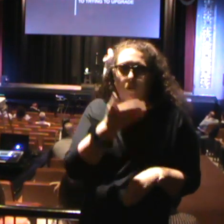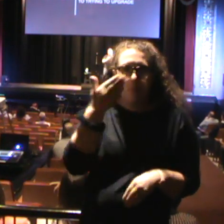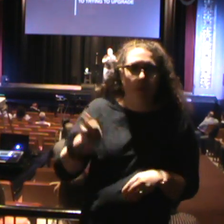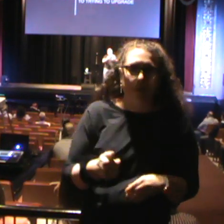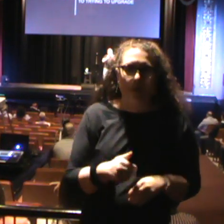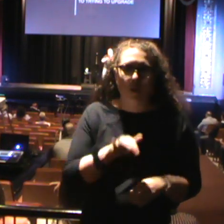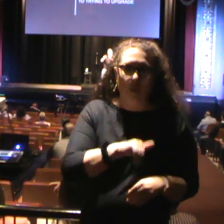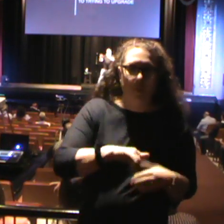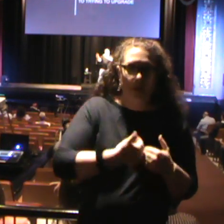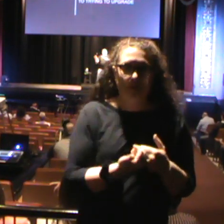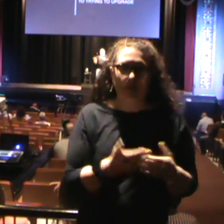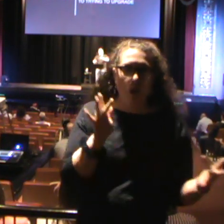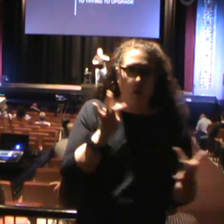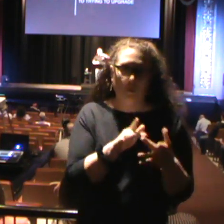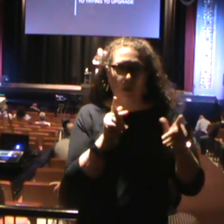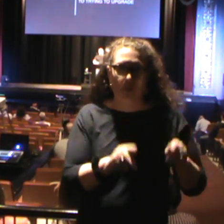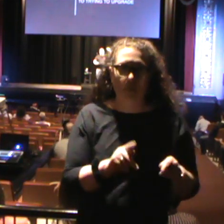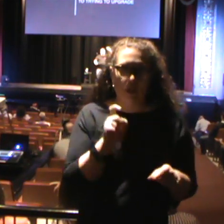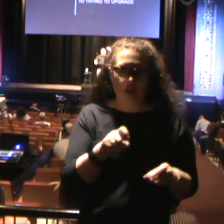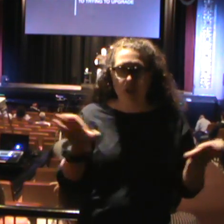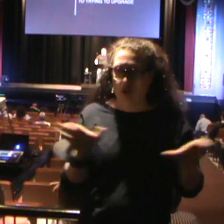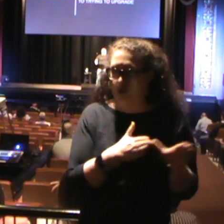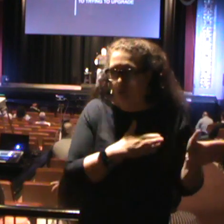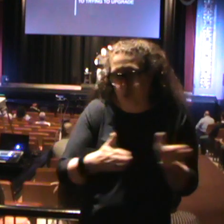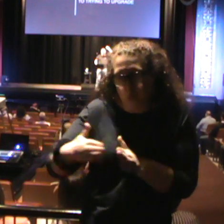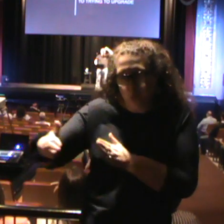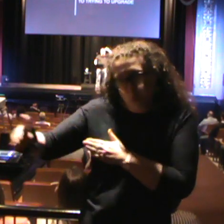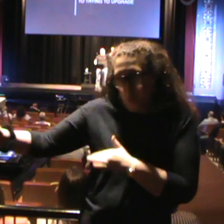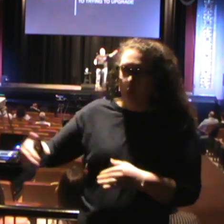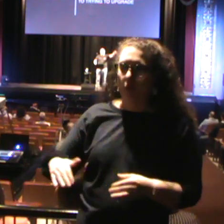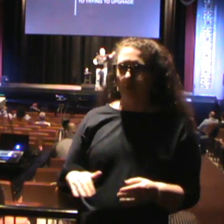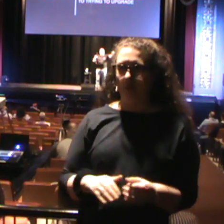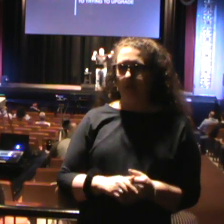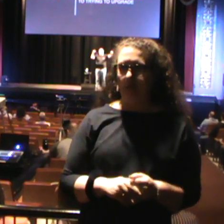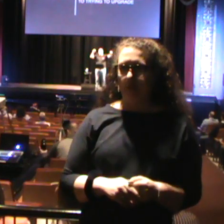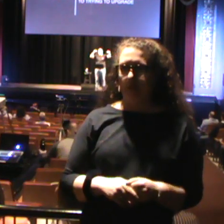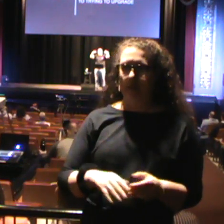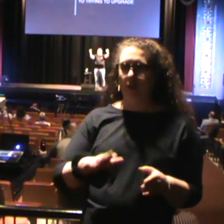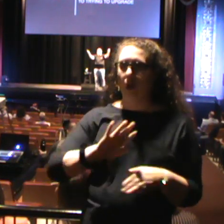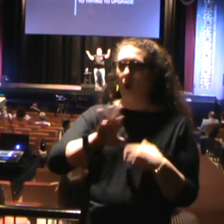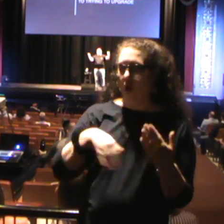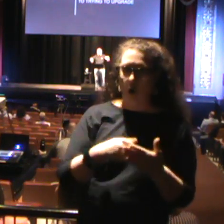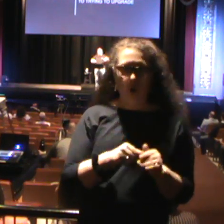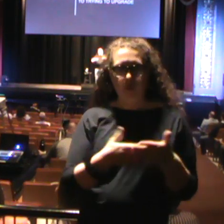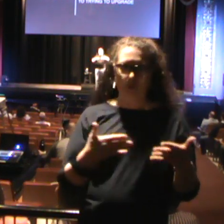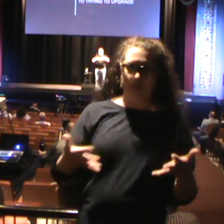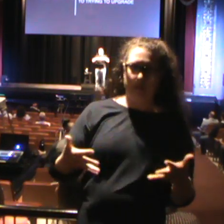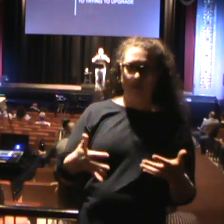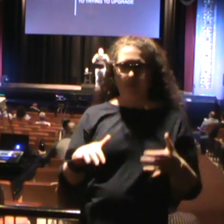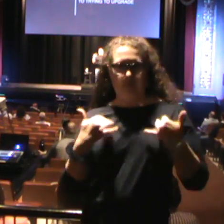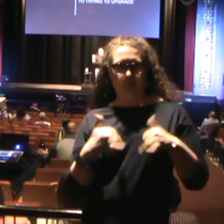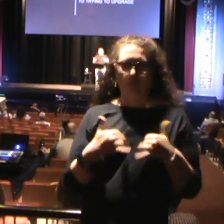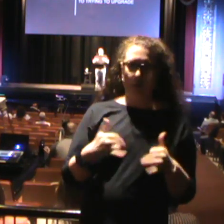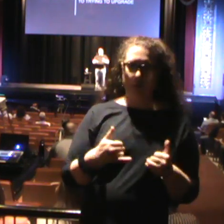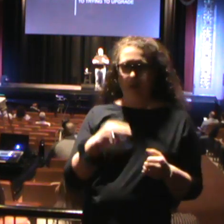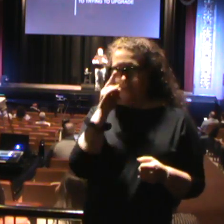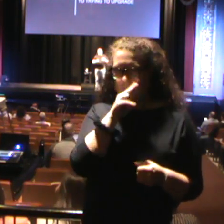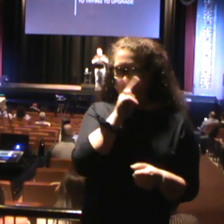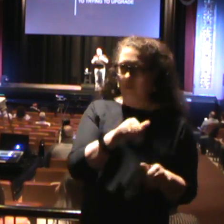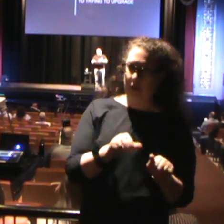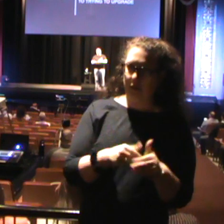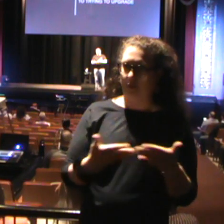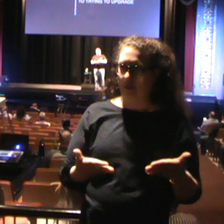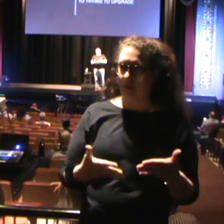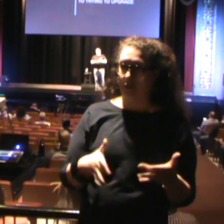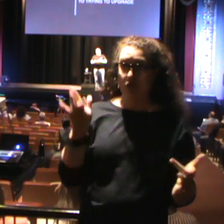people. This is how. You need to do this. You need to plan back to church Sunday. You've got to have Super Bowl Sunday. Today, all these